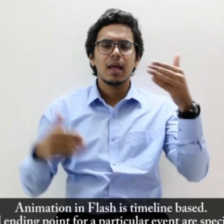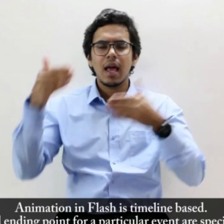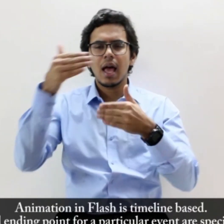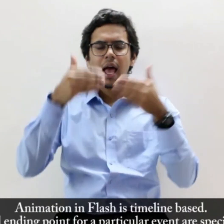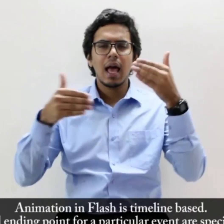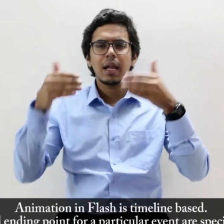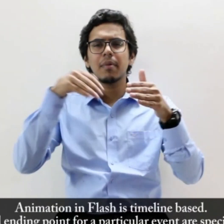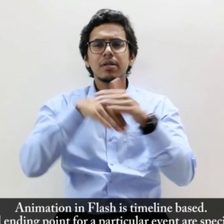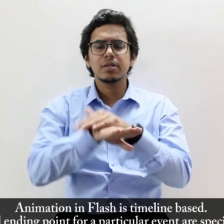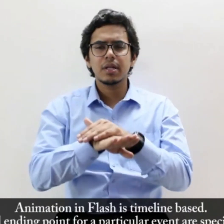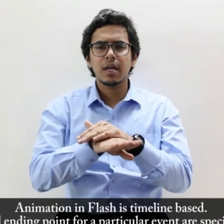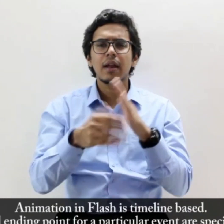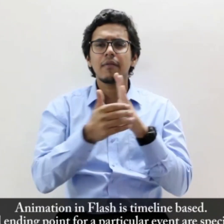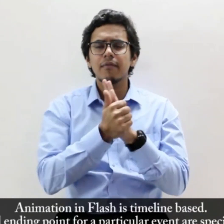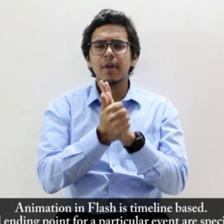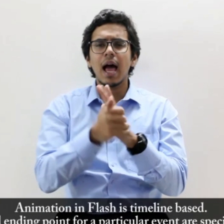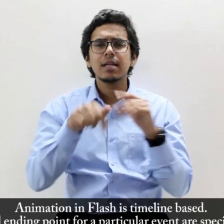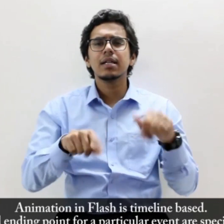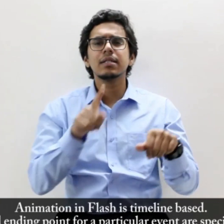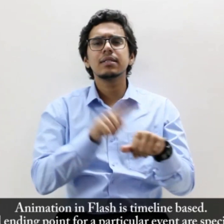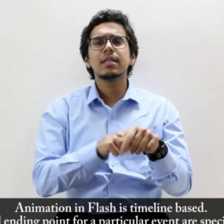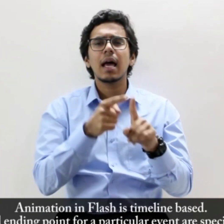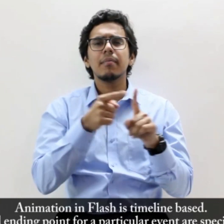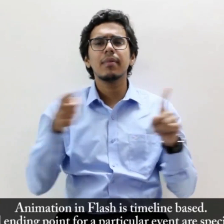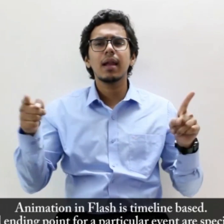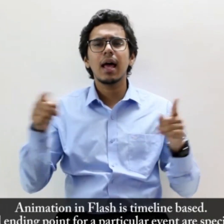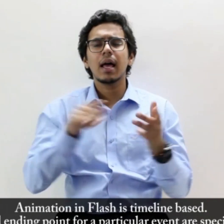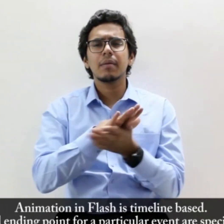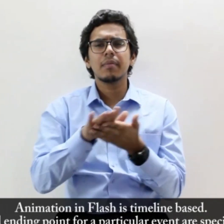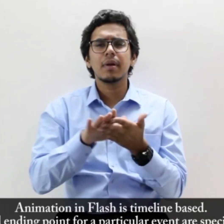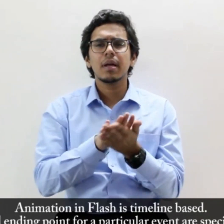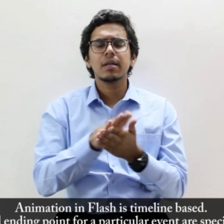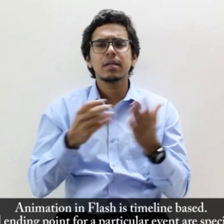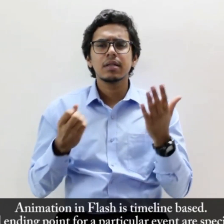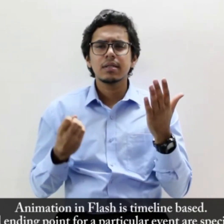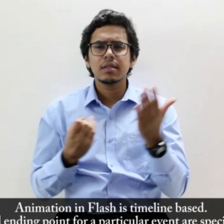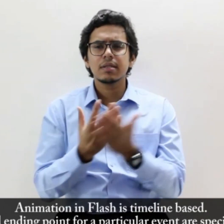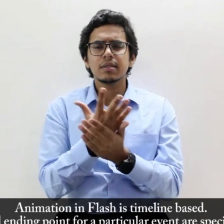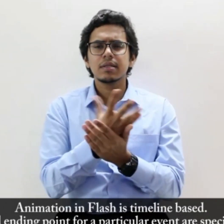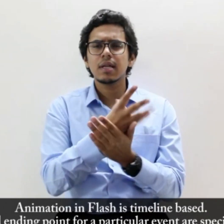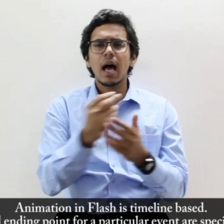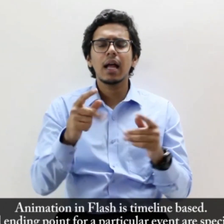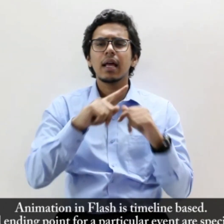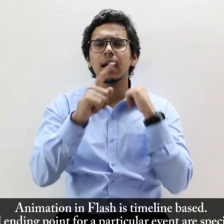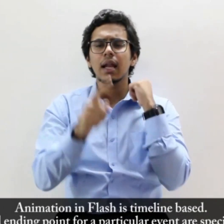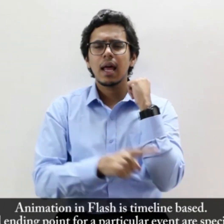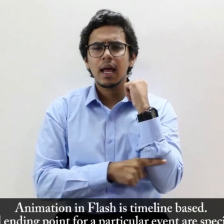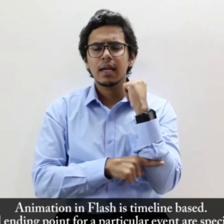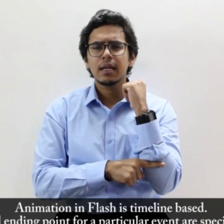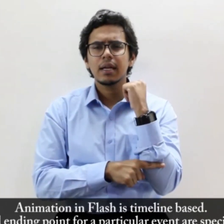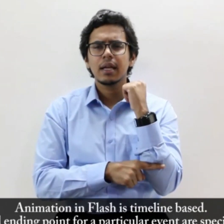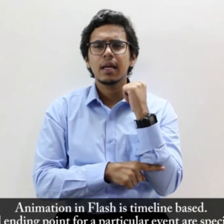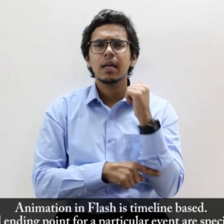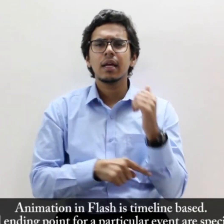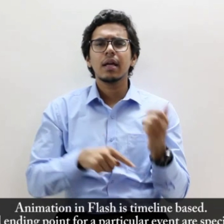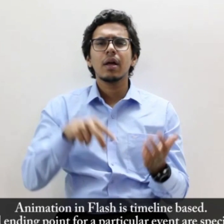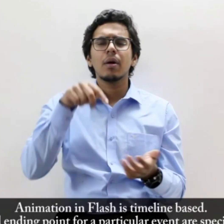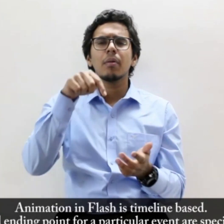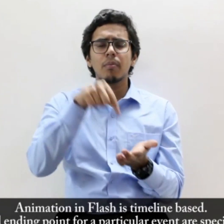Animation in Flash is timeline based. The starting and ending point for a particular event